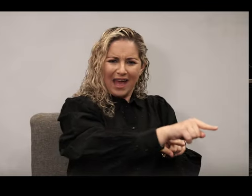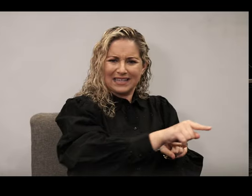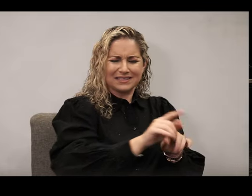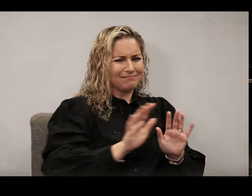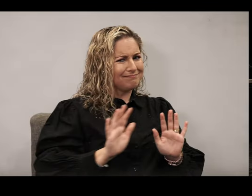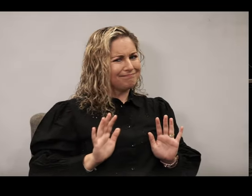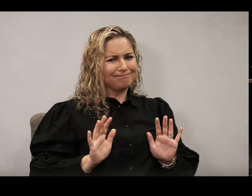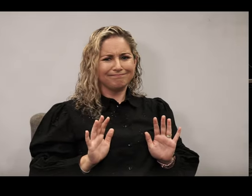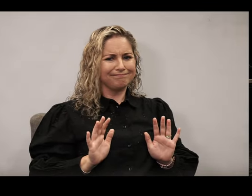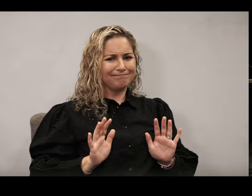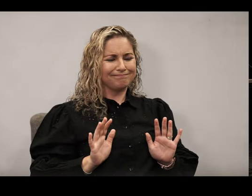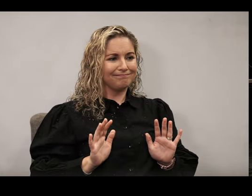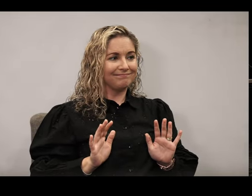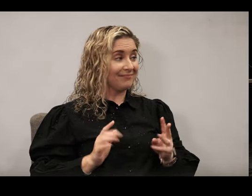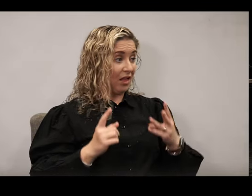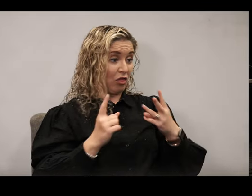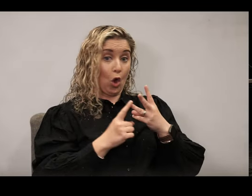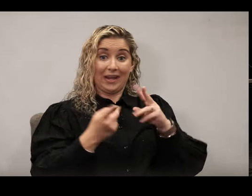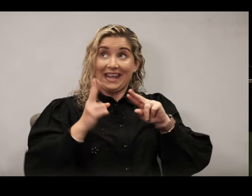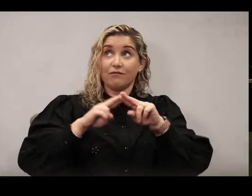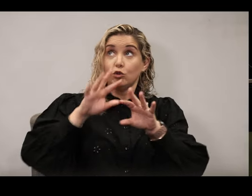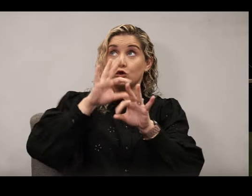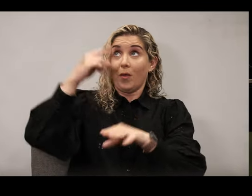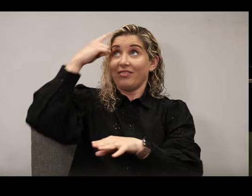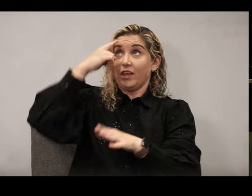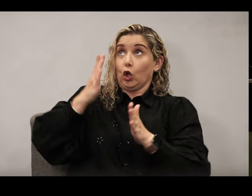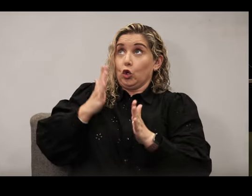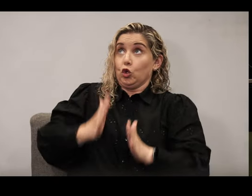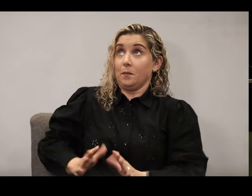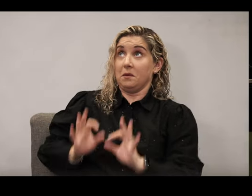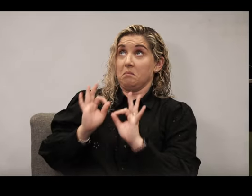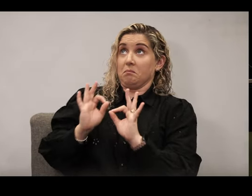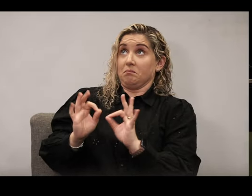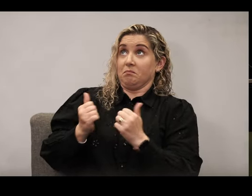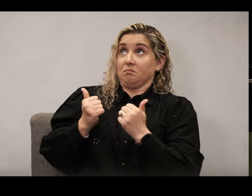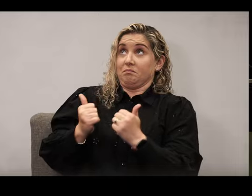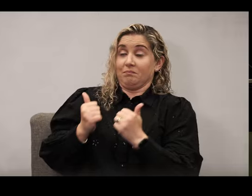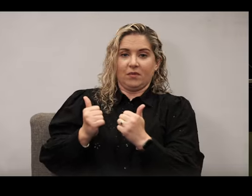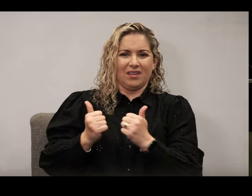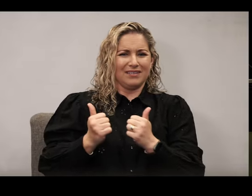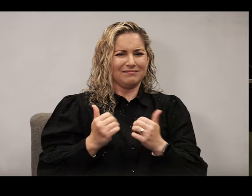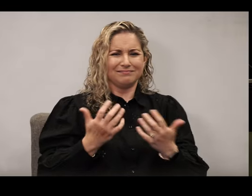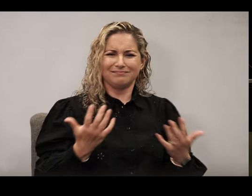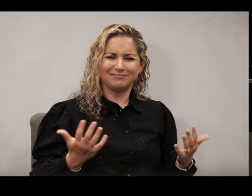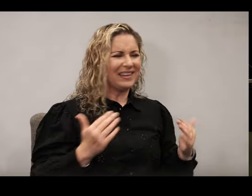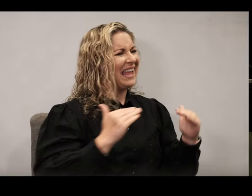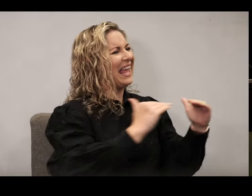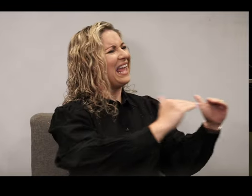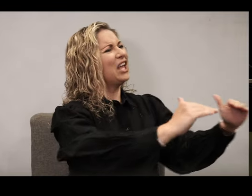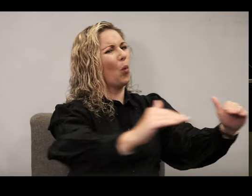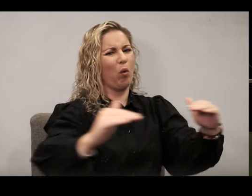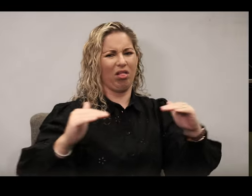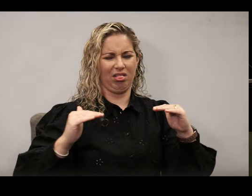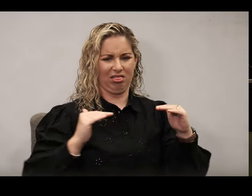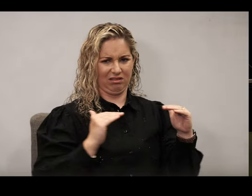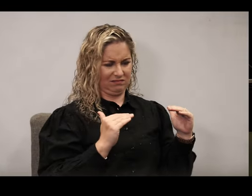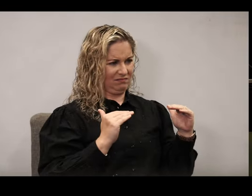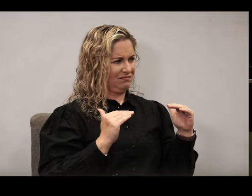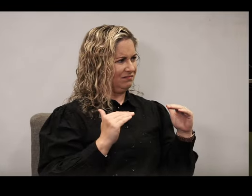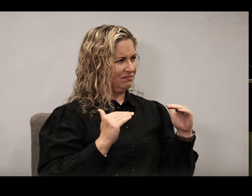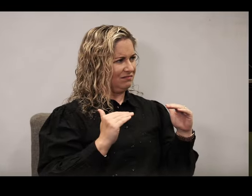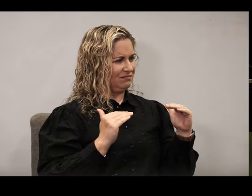Third big implication, true human equality. See, when you talk about being equal, you have to define what you mean by